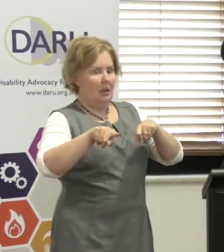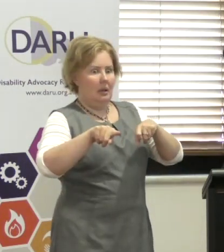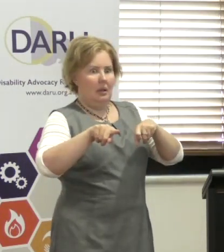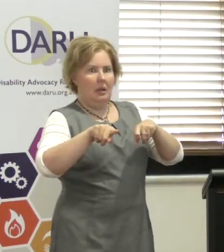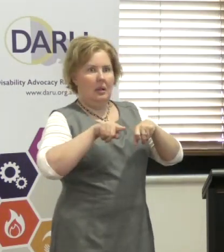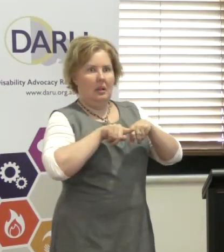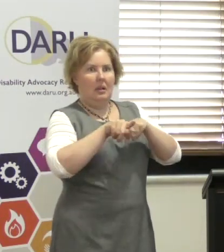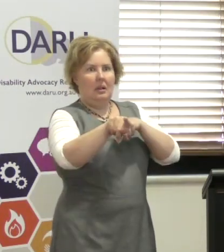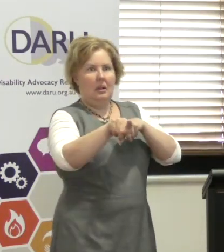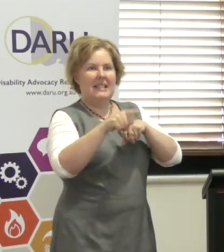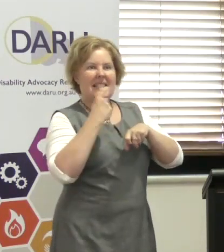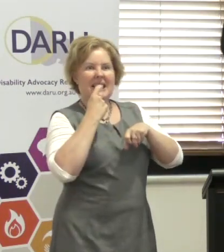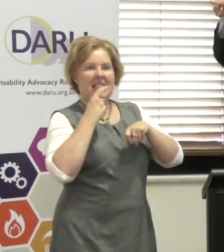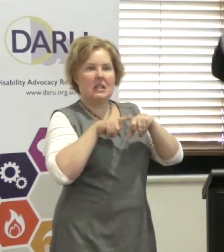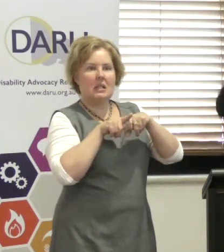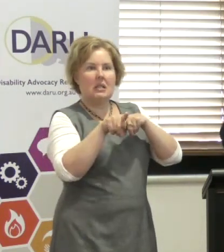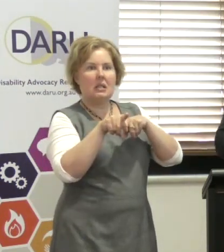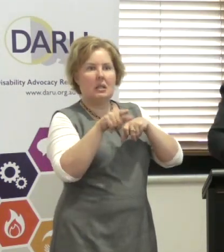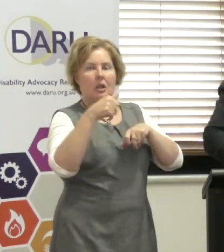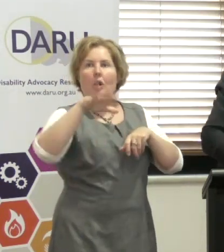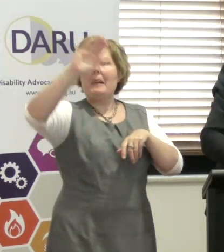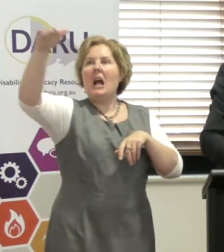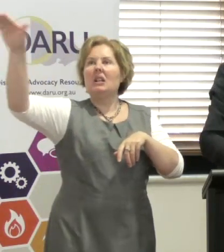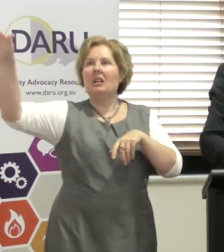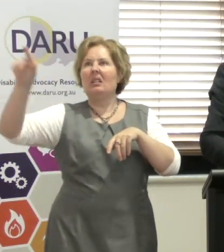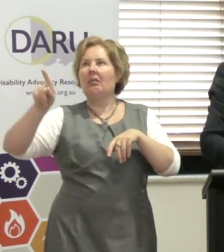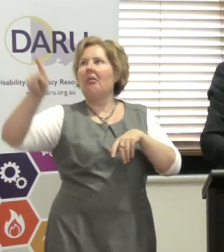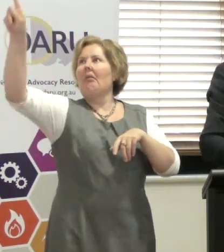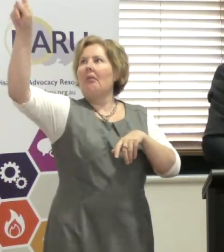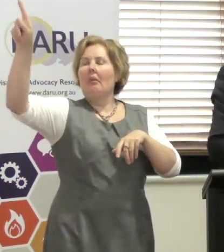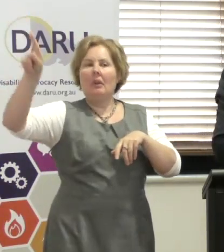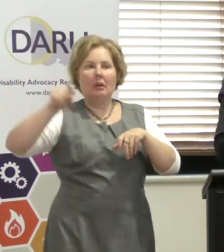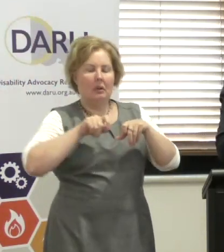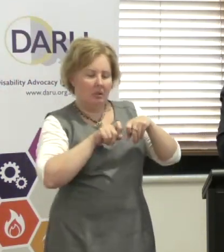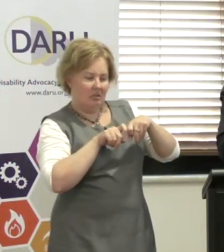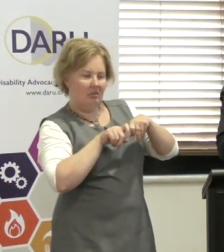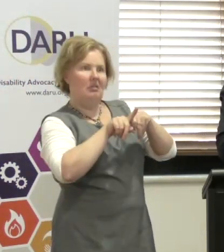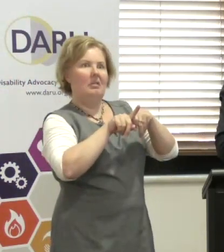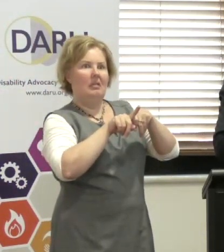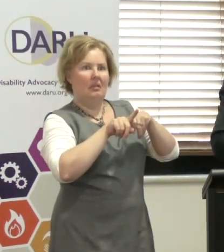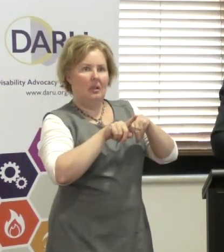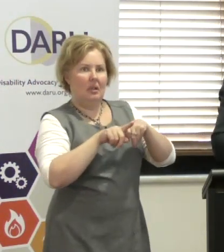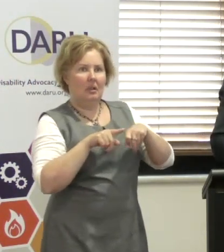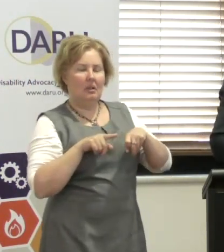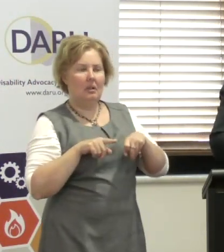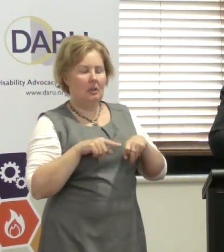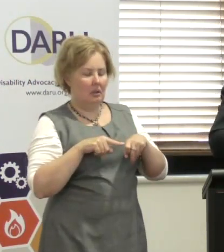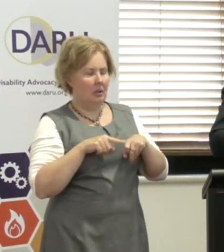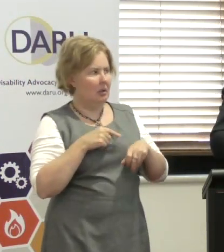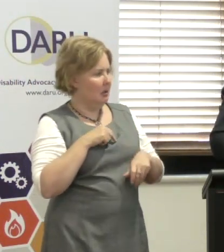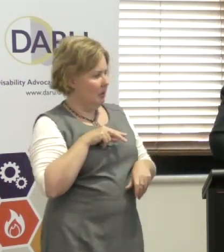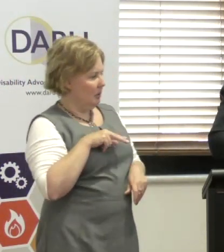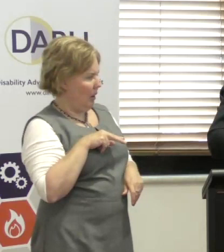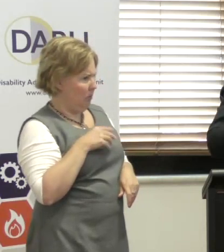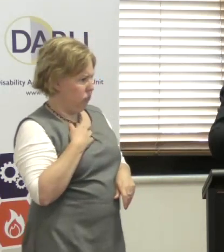those mountains if you go in the outback that pop up. And I'm kind of going, okay. And I'm going, well, how